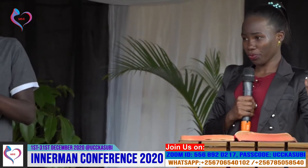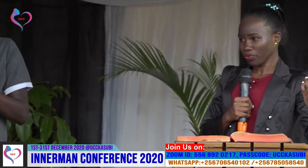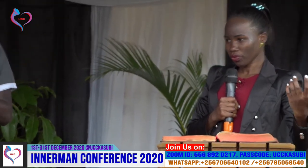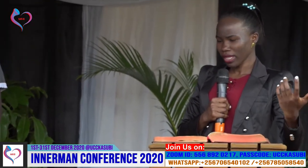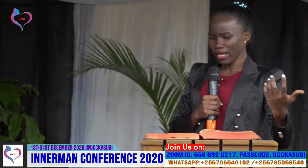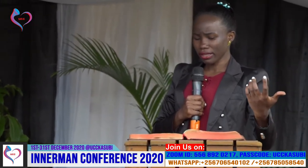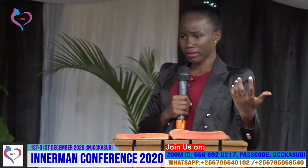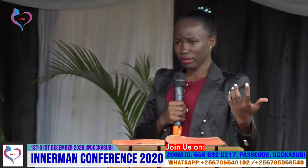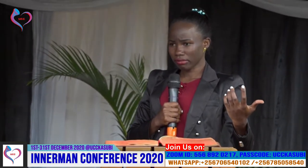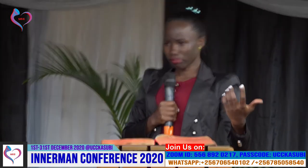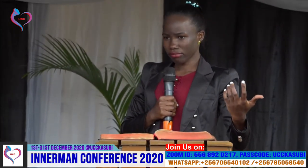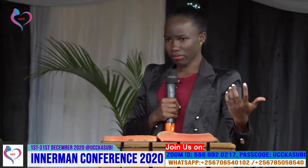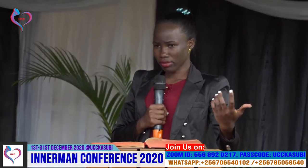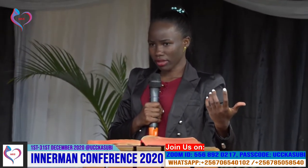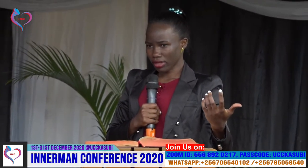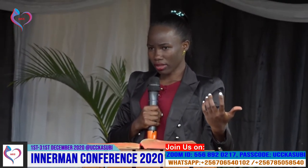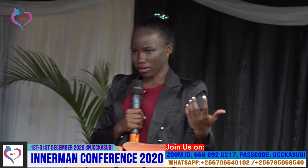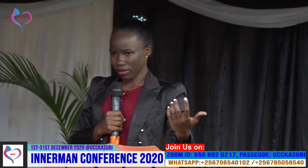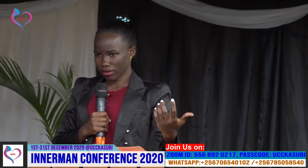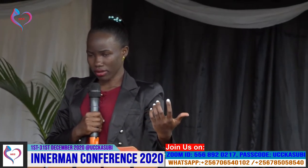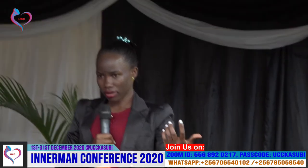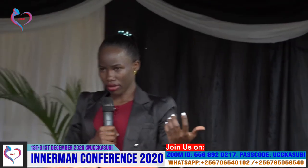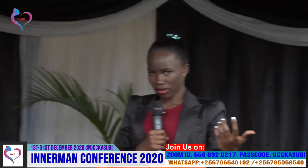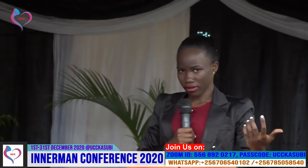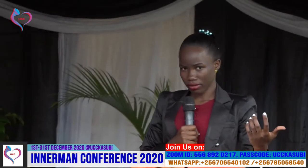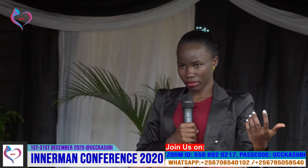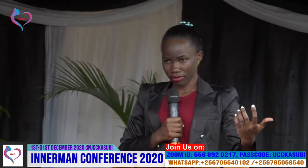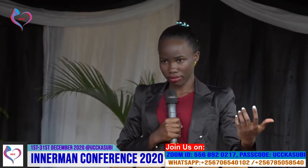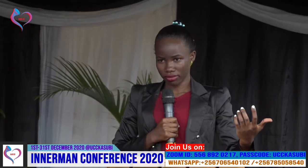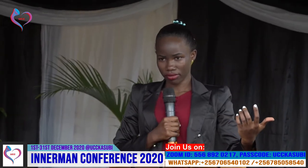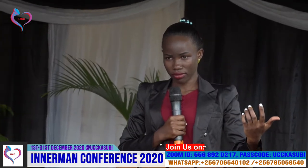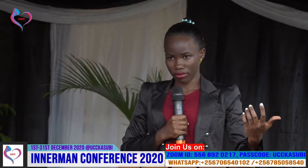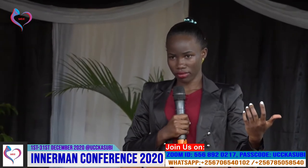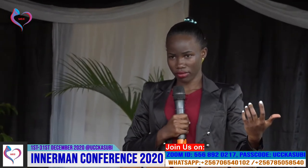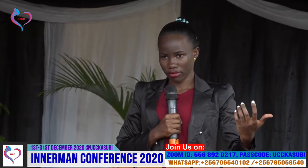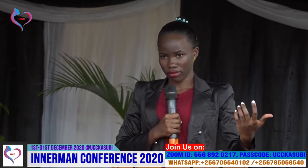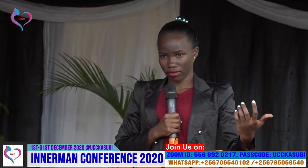Ate ebyembi, we don't want to relate these scriptures to